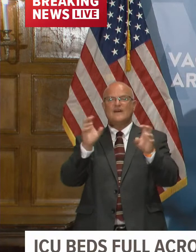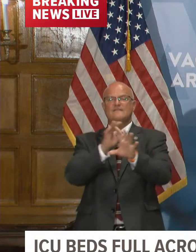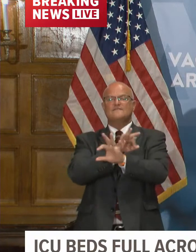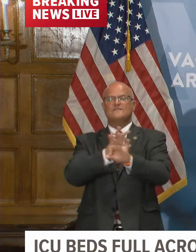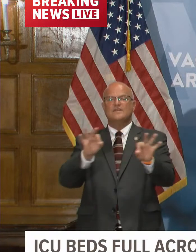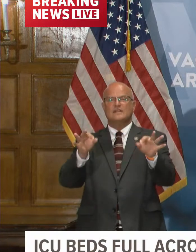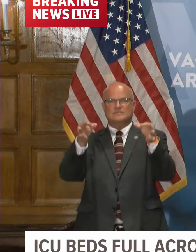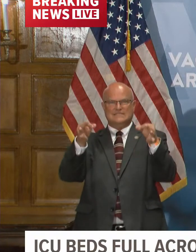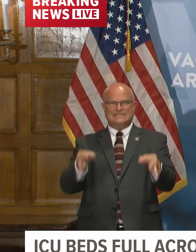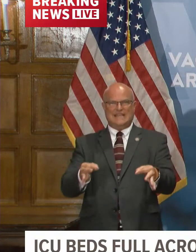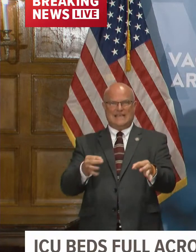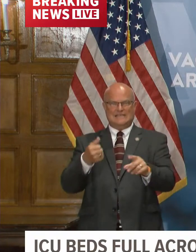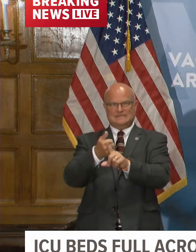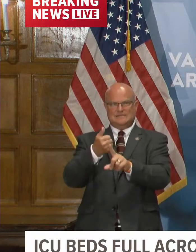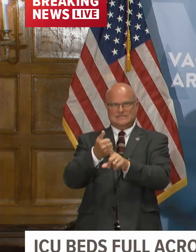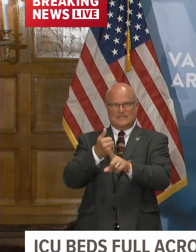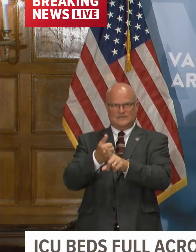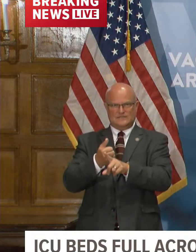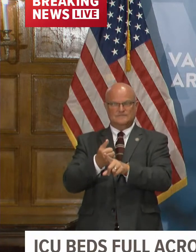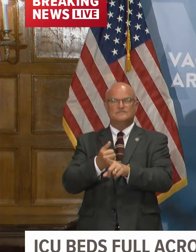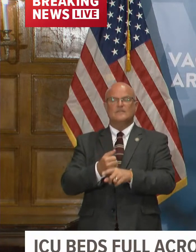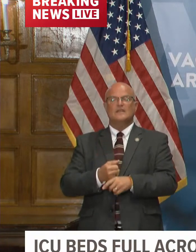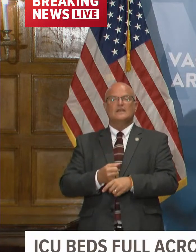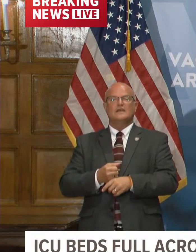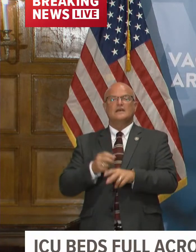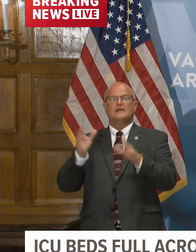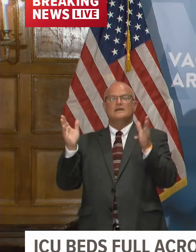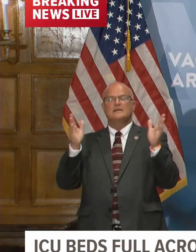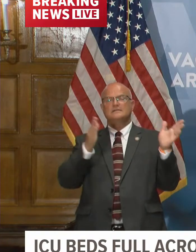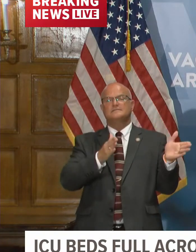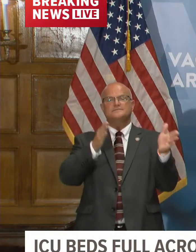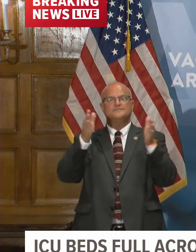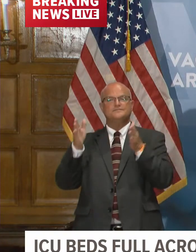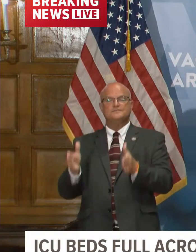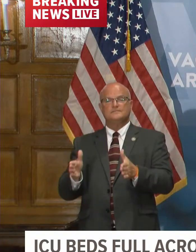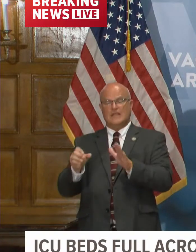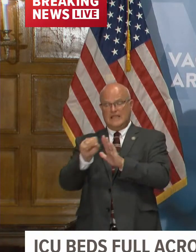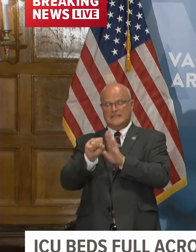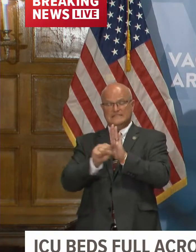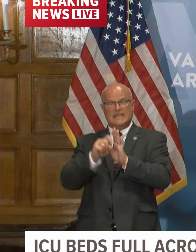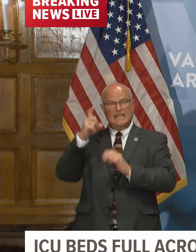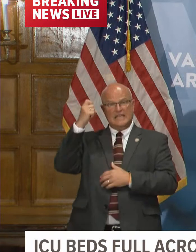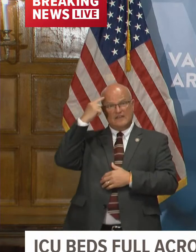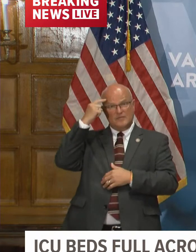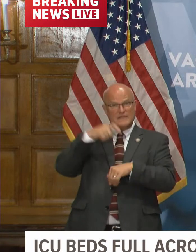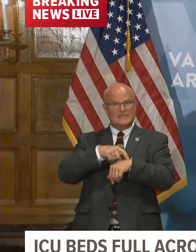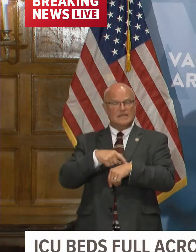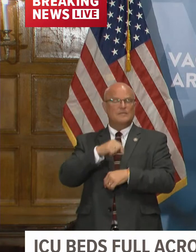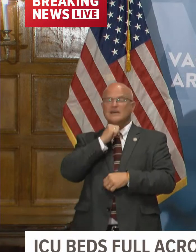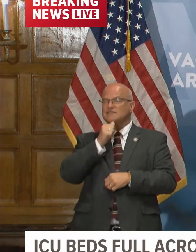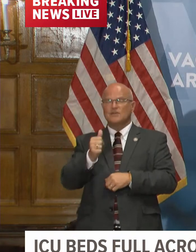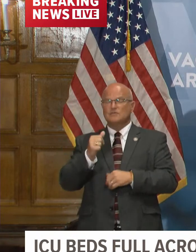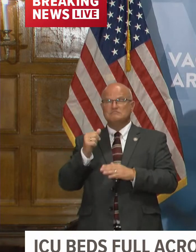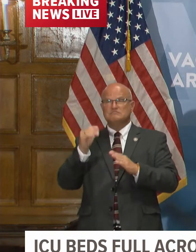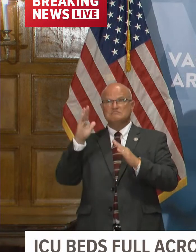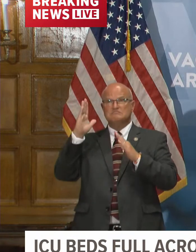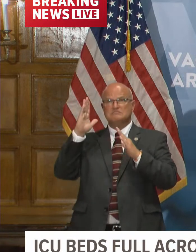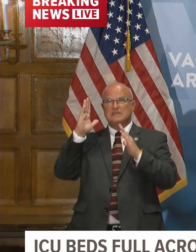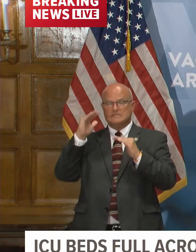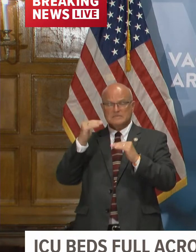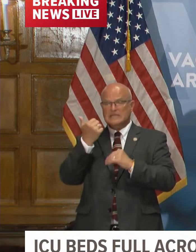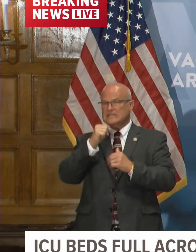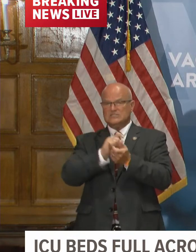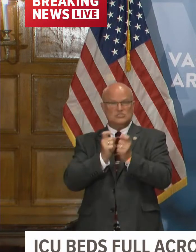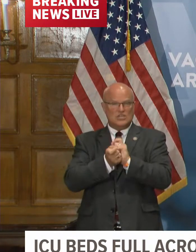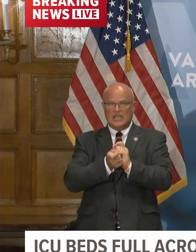make that decision for the workplace. In terms of the state government, at this time I do not anticipate